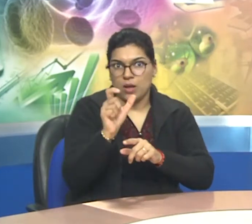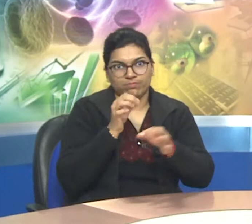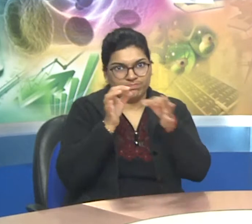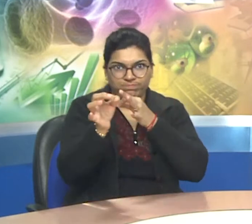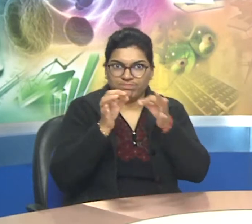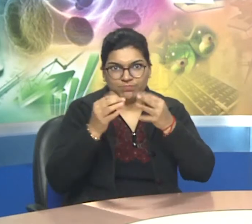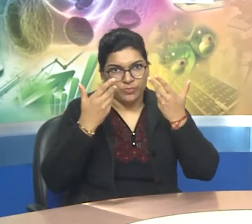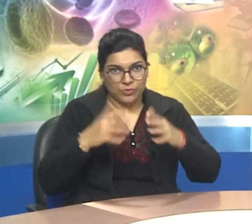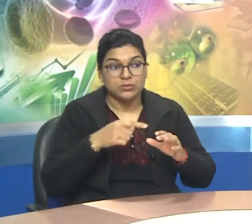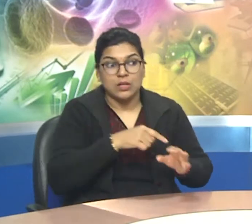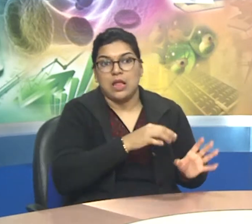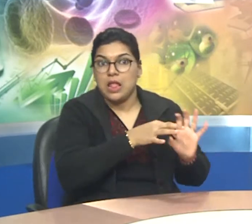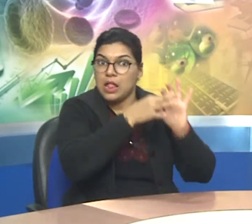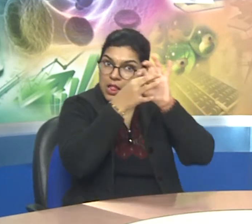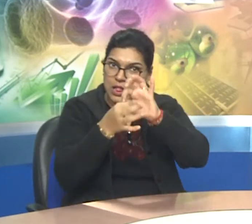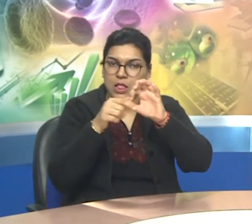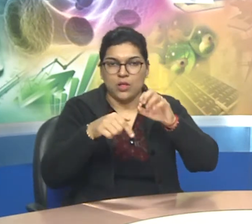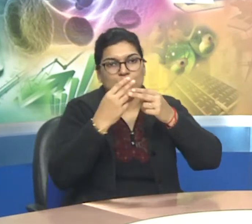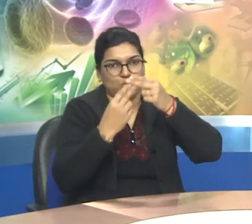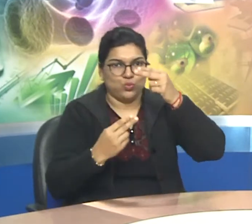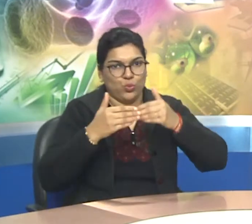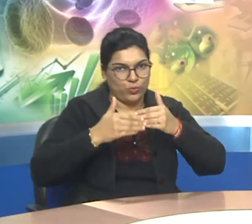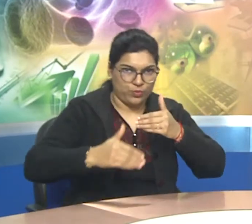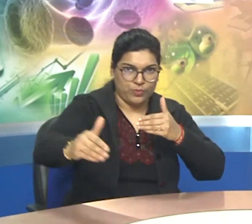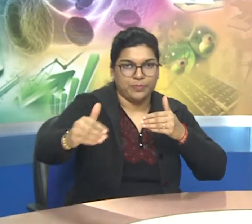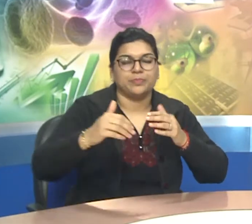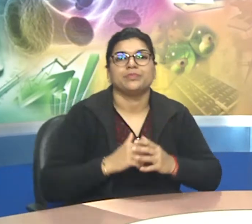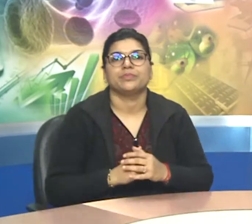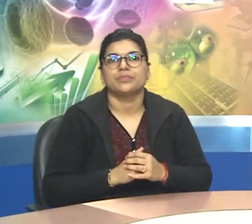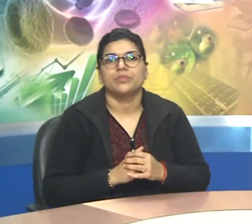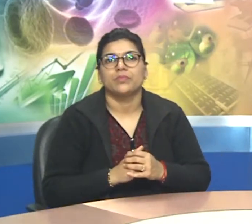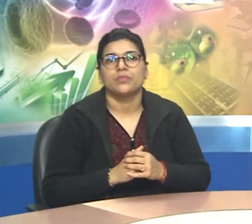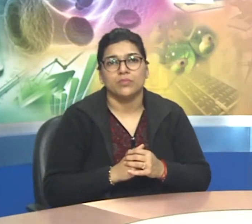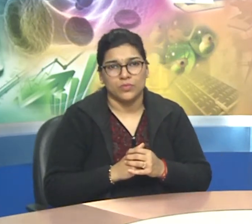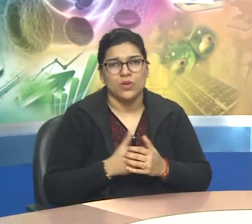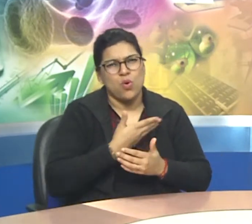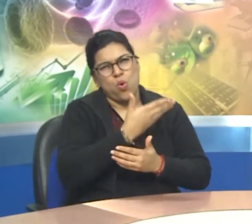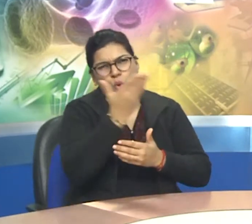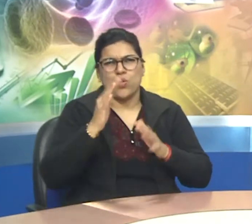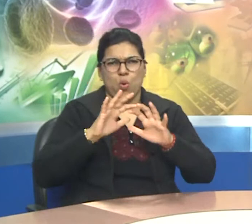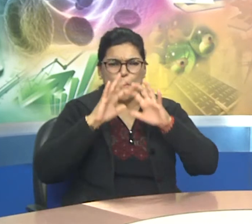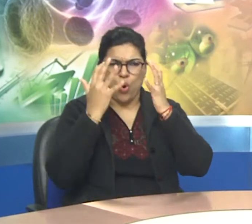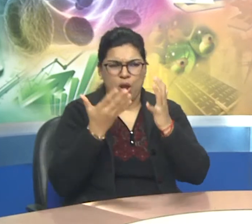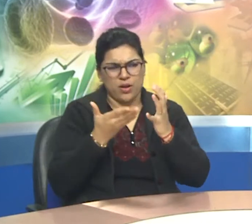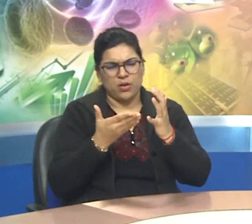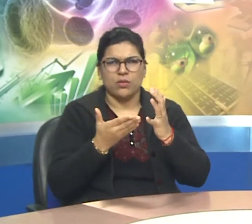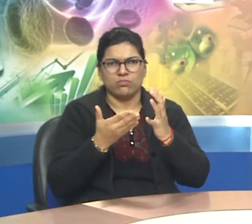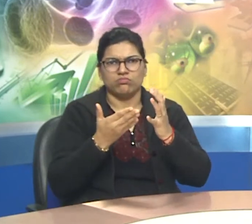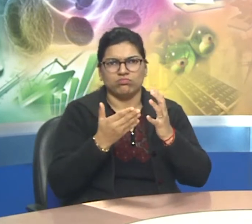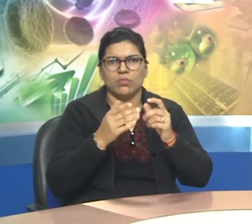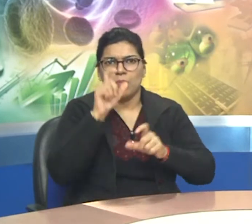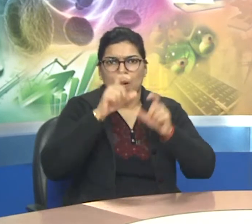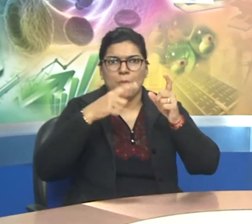So far we have understood the words. Now we will begin the lesson.